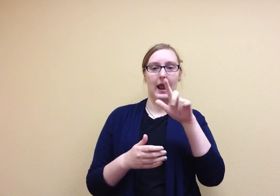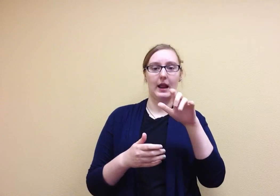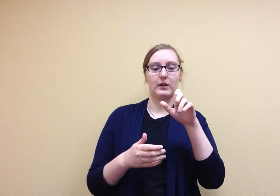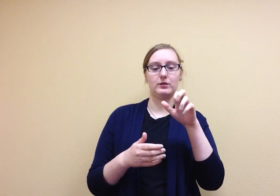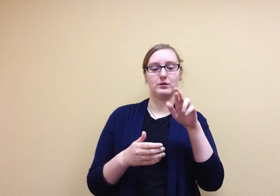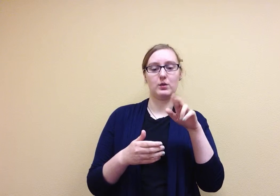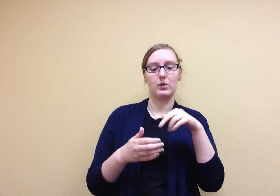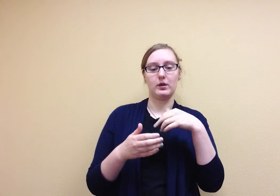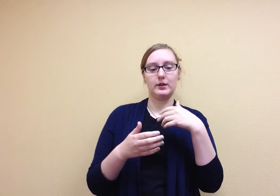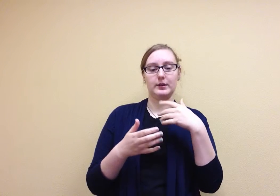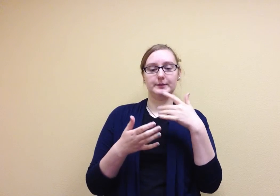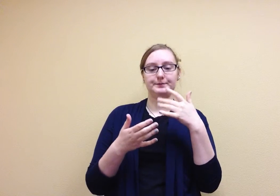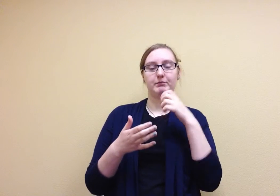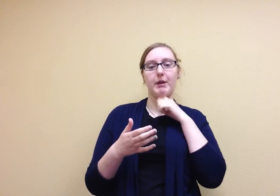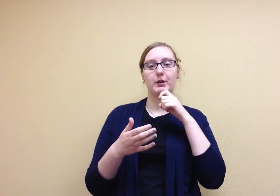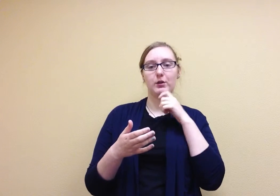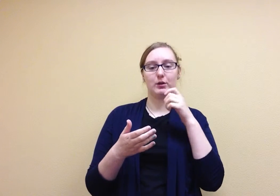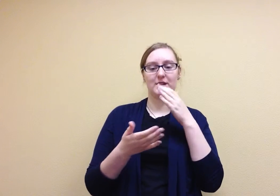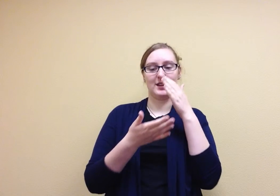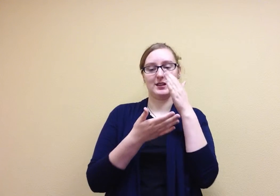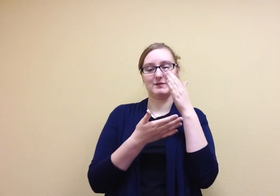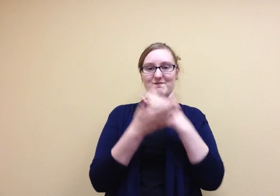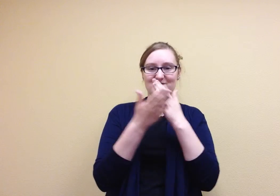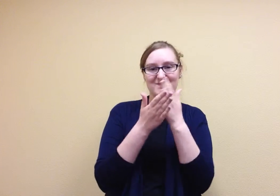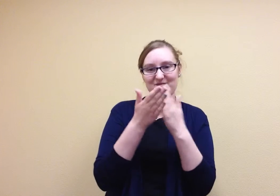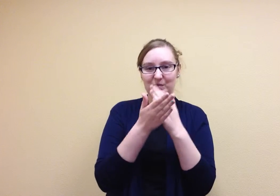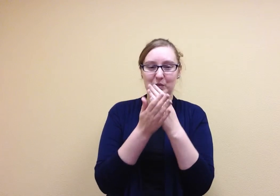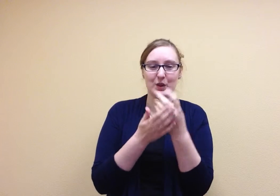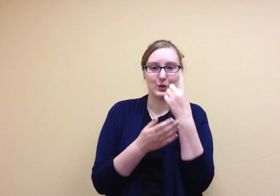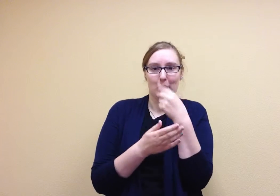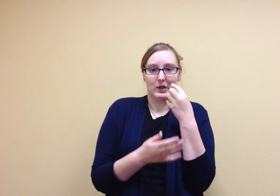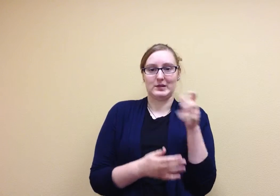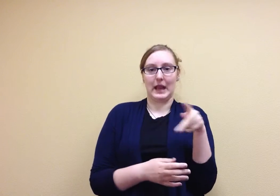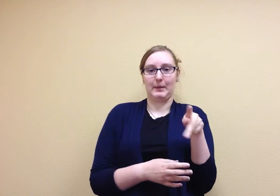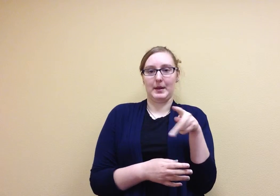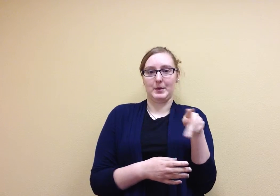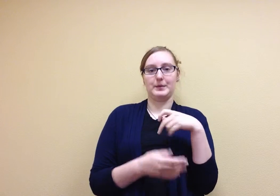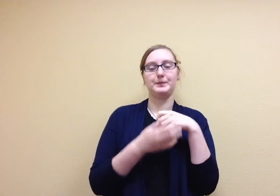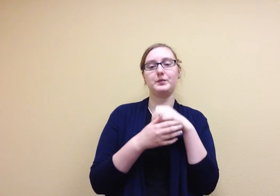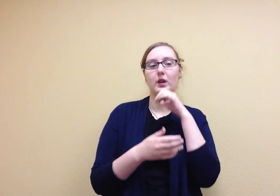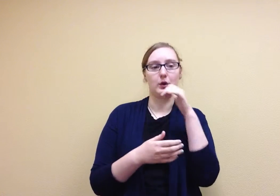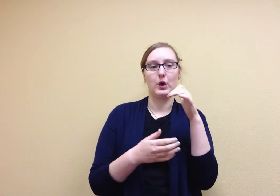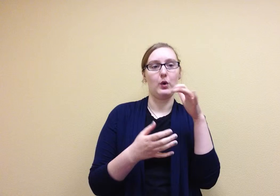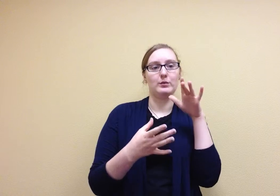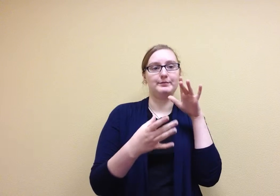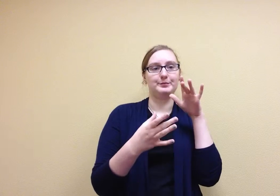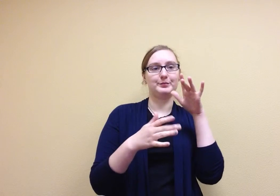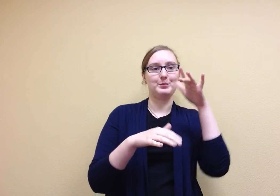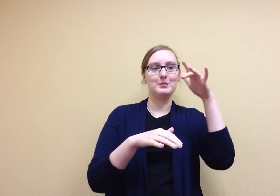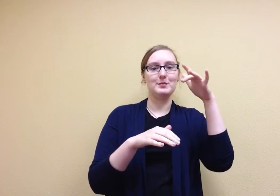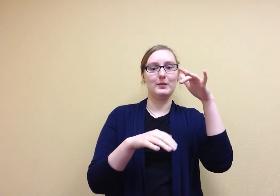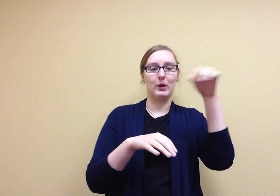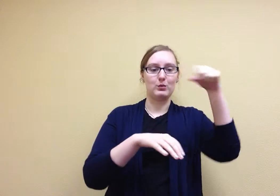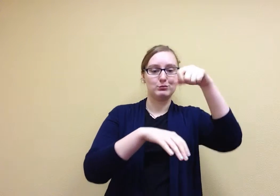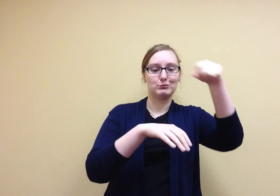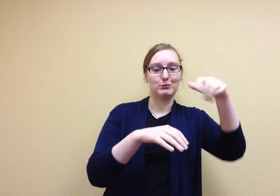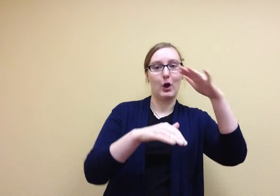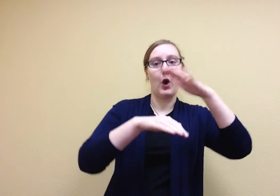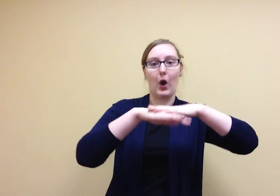pepper. You want to be careful, though, that you never get this on the magnet, because it's hard to come off. Am I